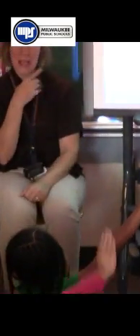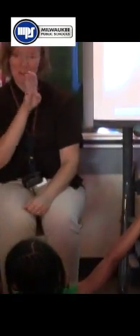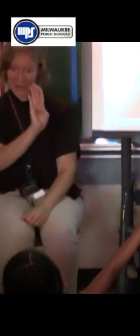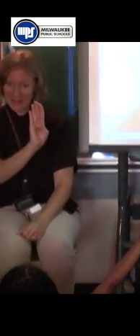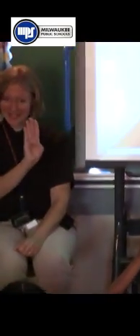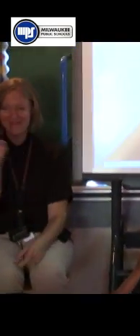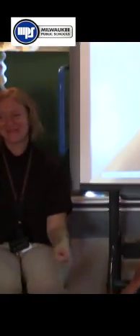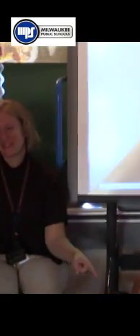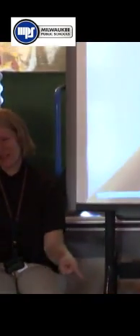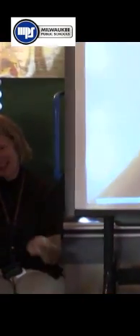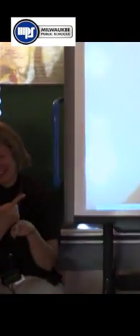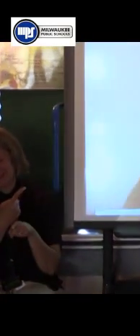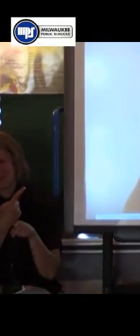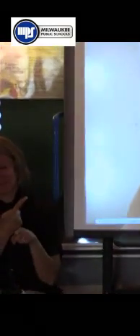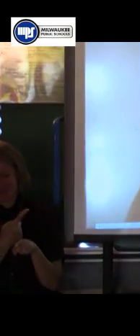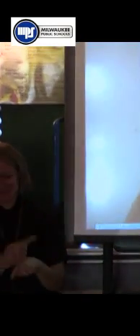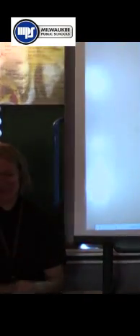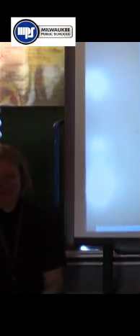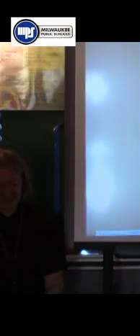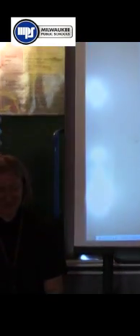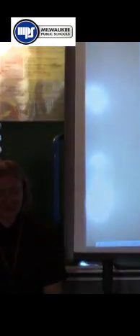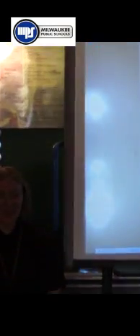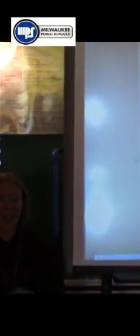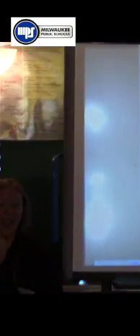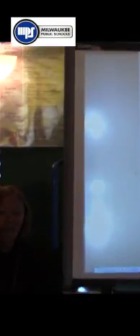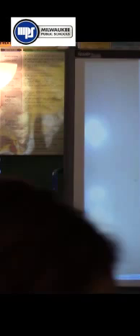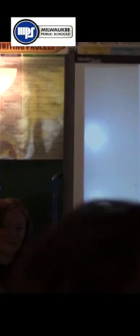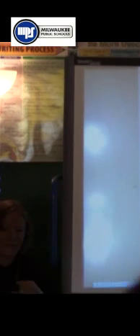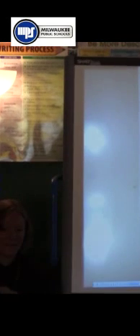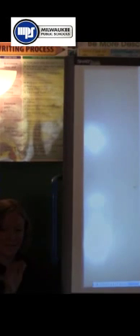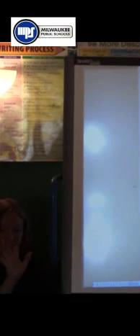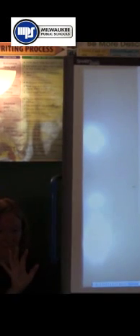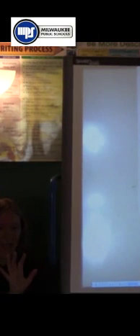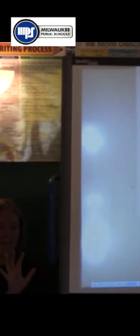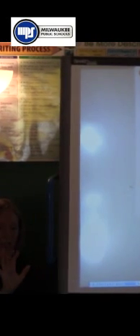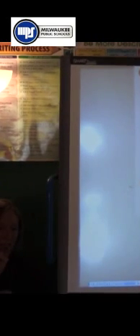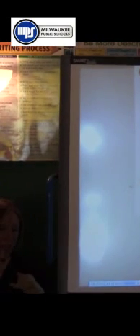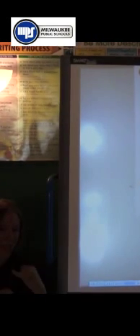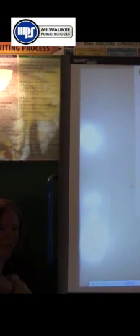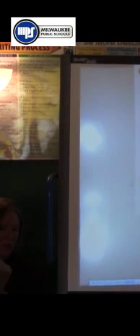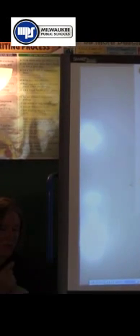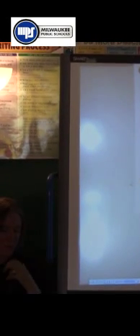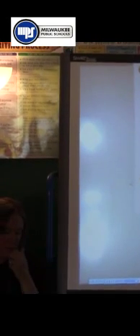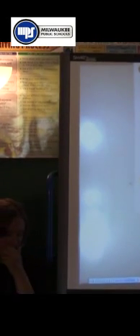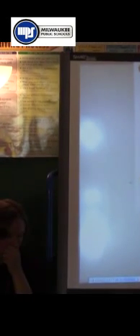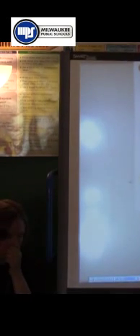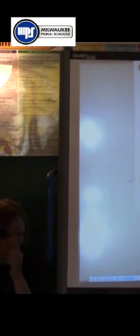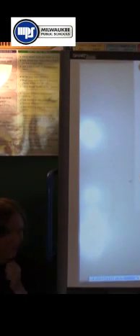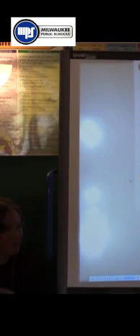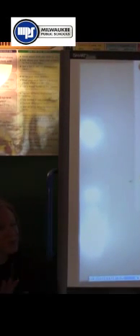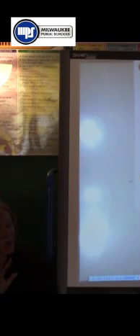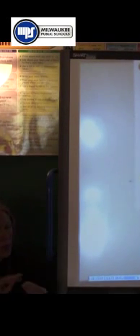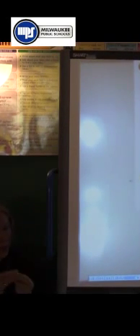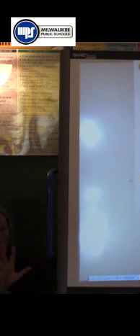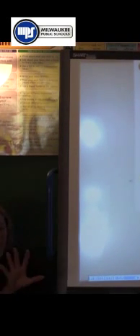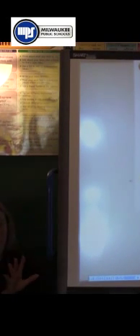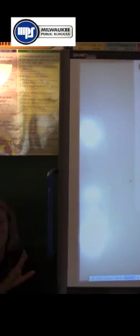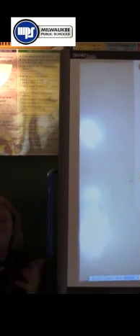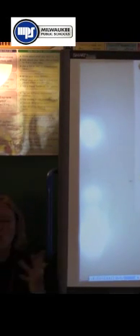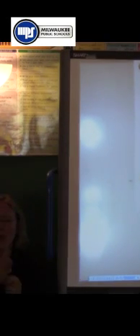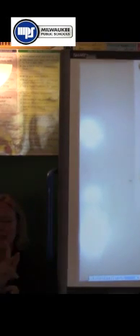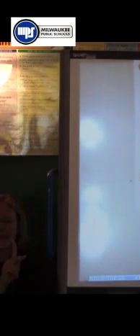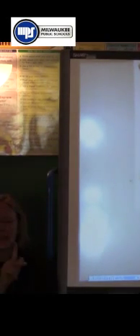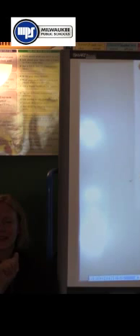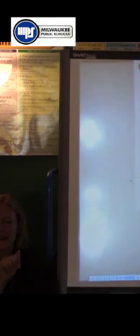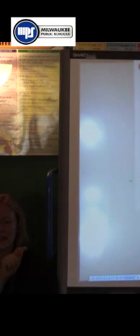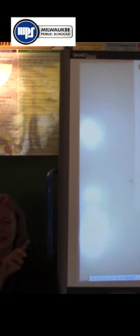Yes. You are correct. And 5, our final one. What did Kate and